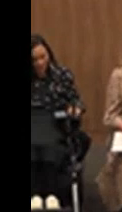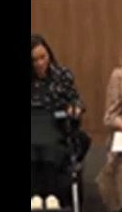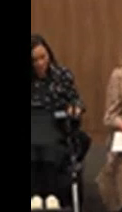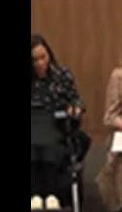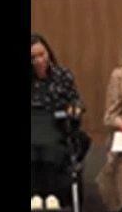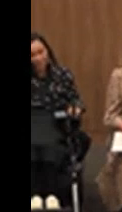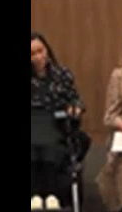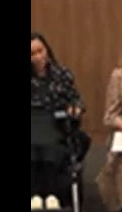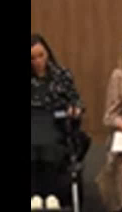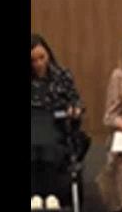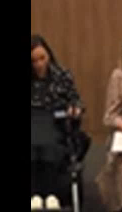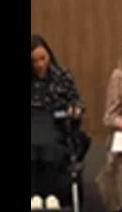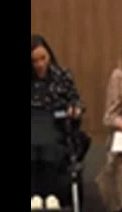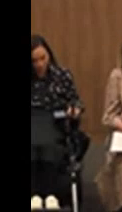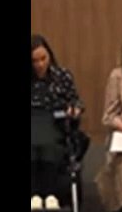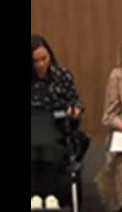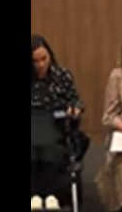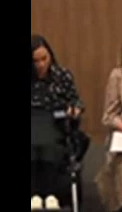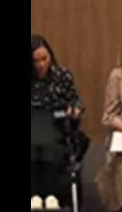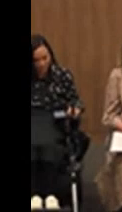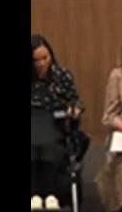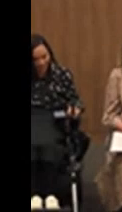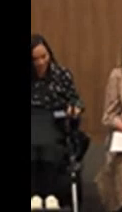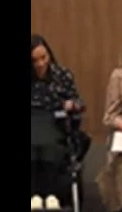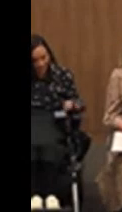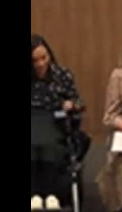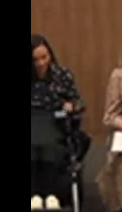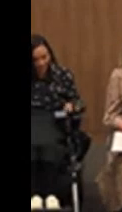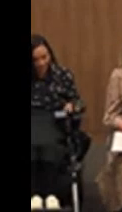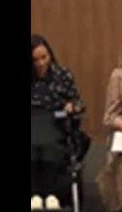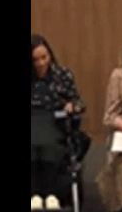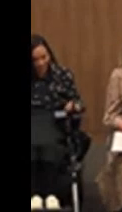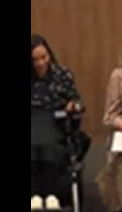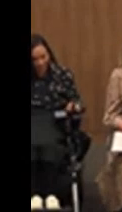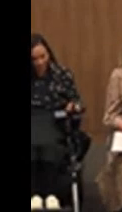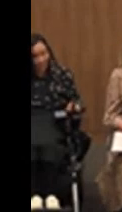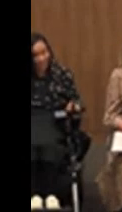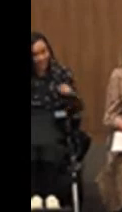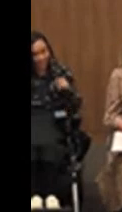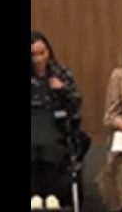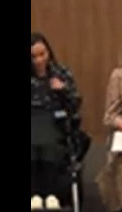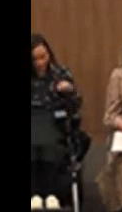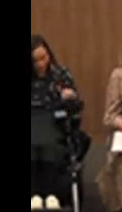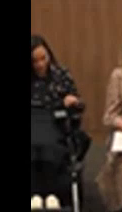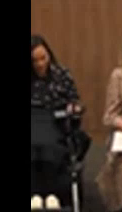active member on a range of community services boards and committees,